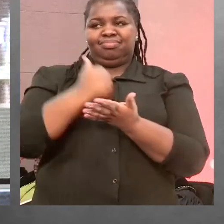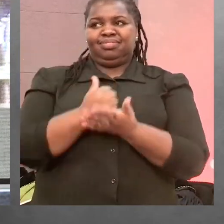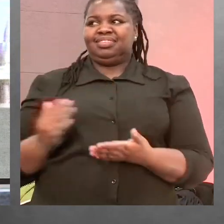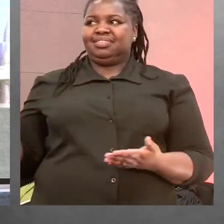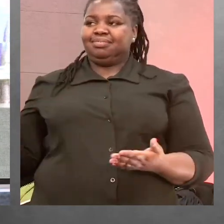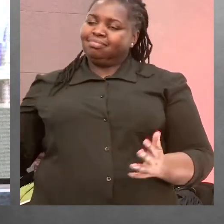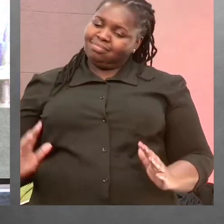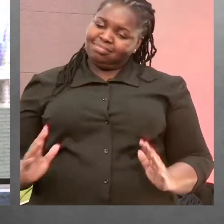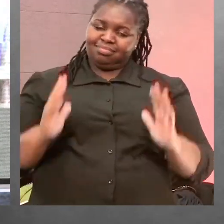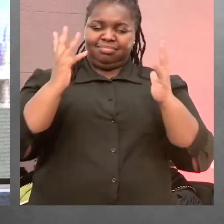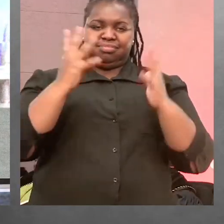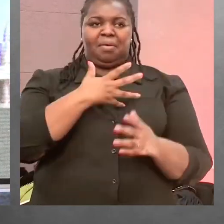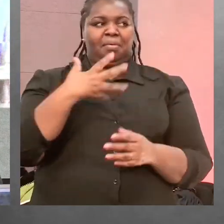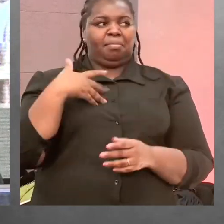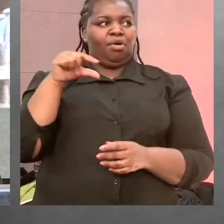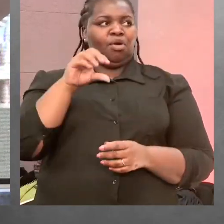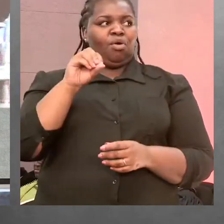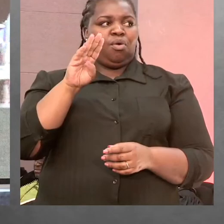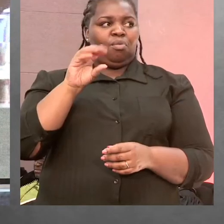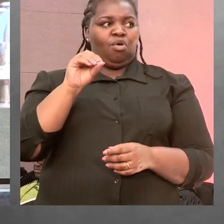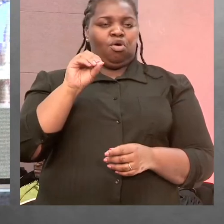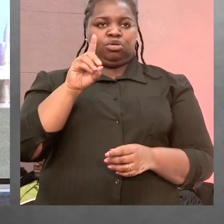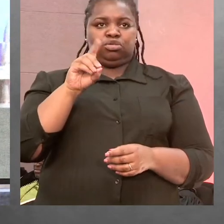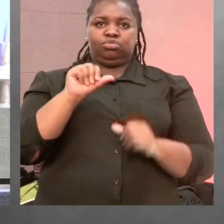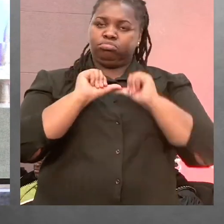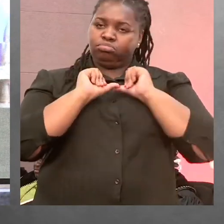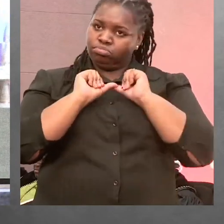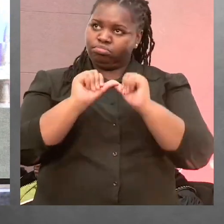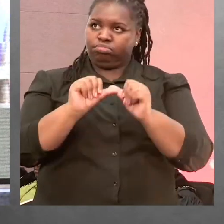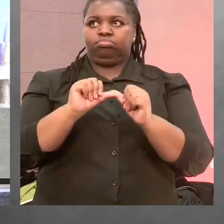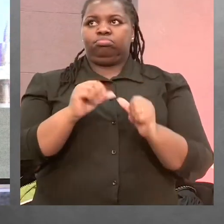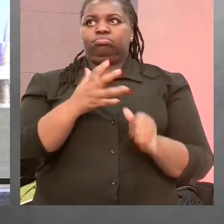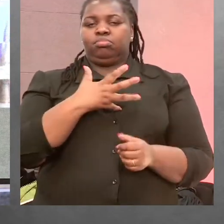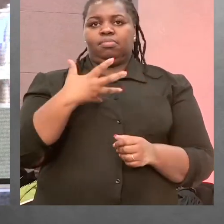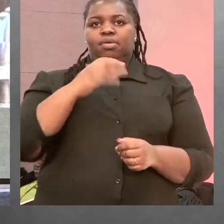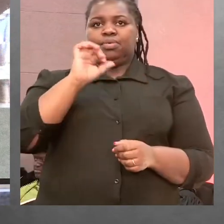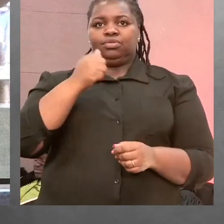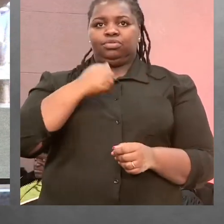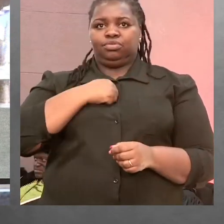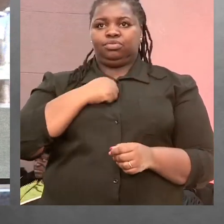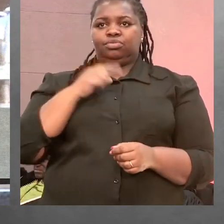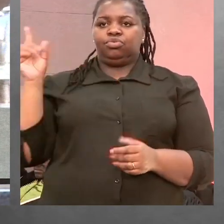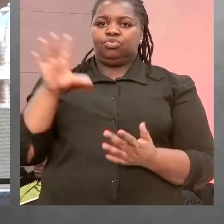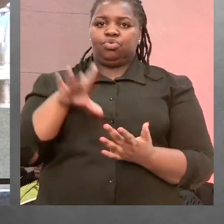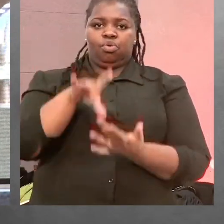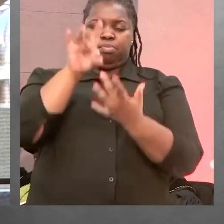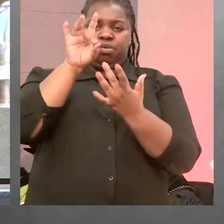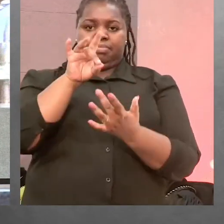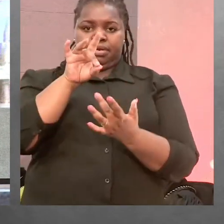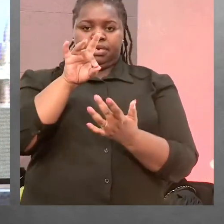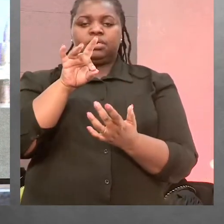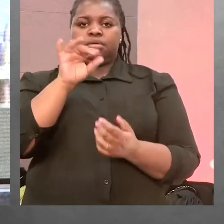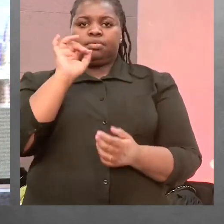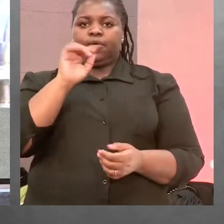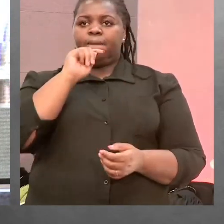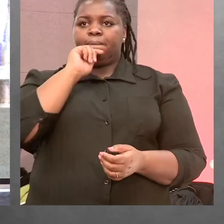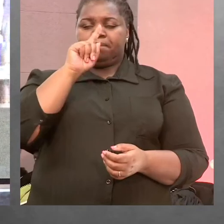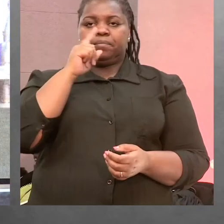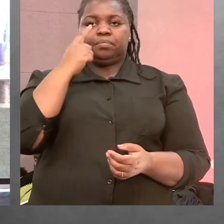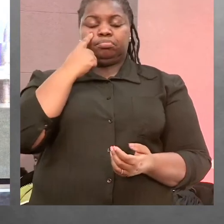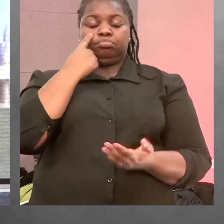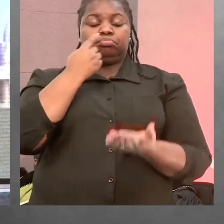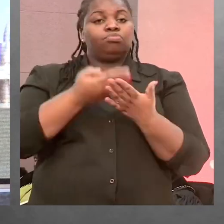Wunju Mamu Gobodo, Amba Ungemi Mbokoto Yakowethu. Your appointment is a